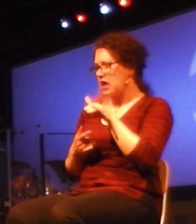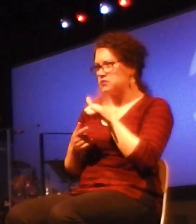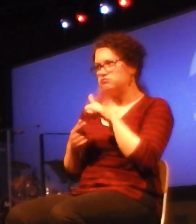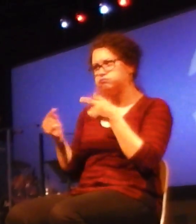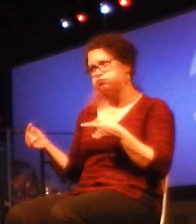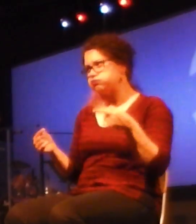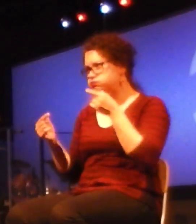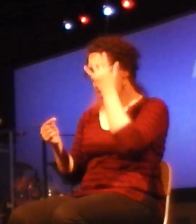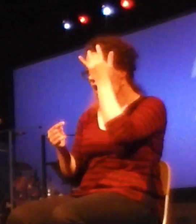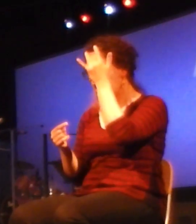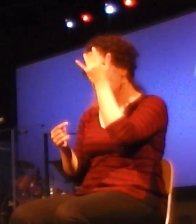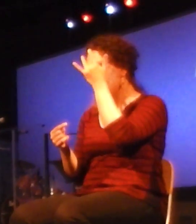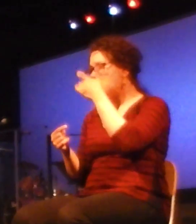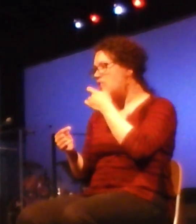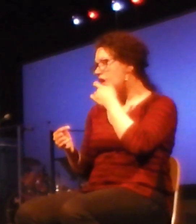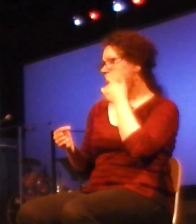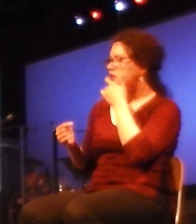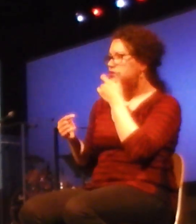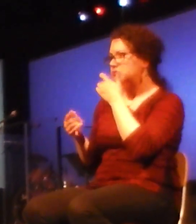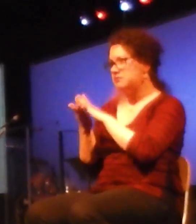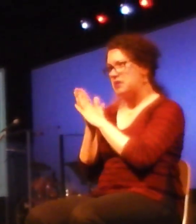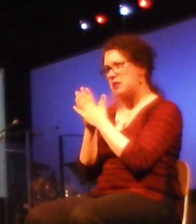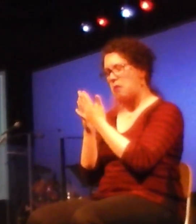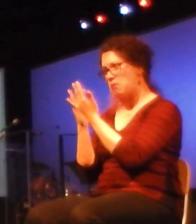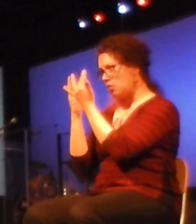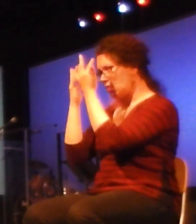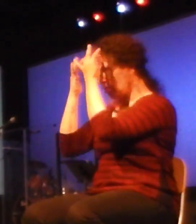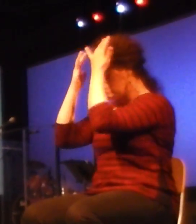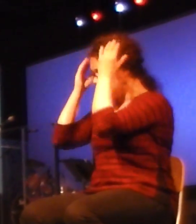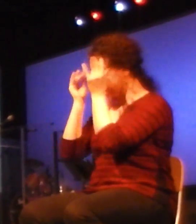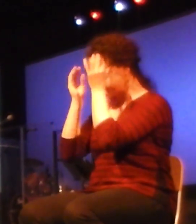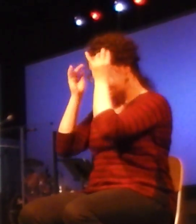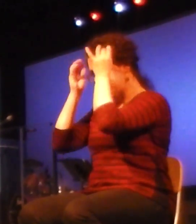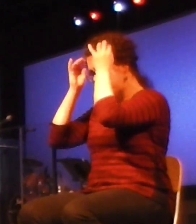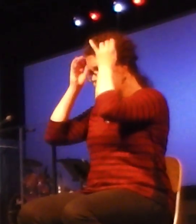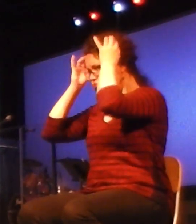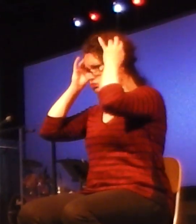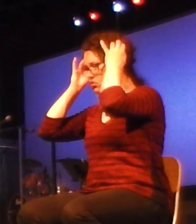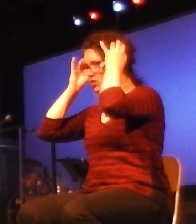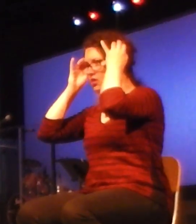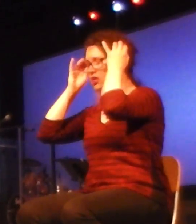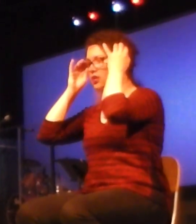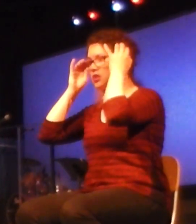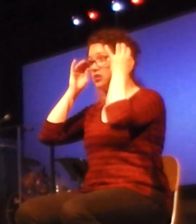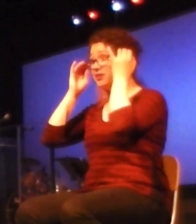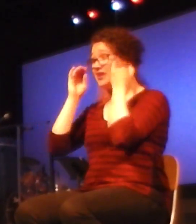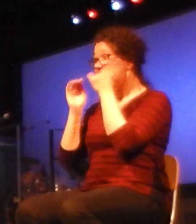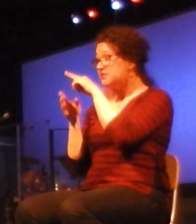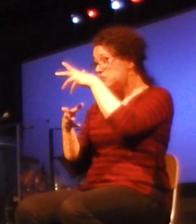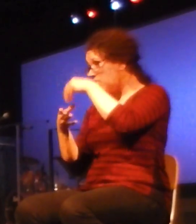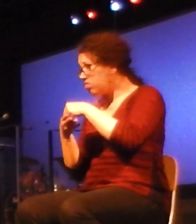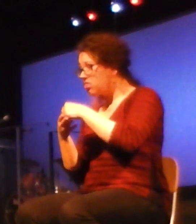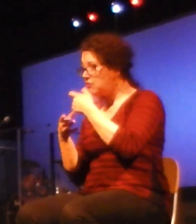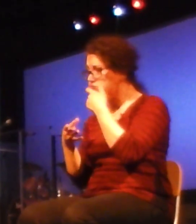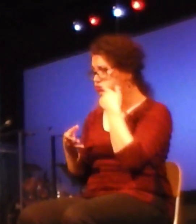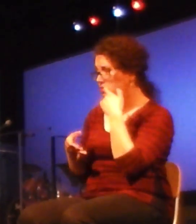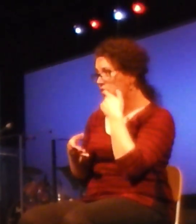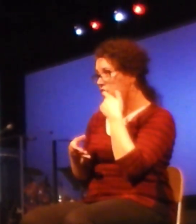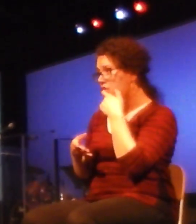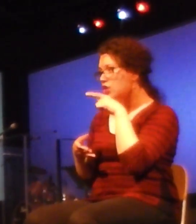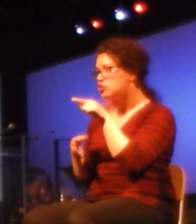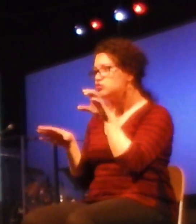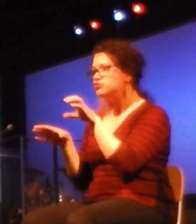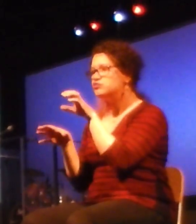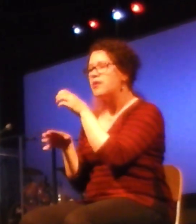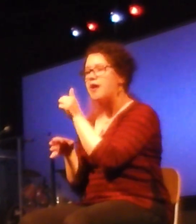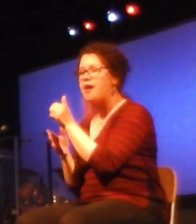So for those of us struggling with an addiction, for those people who have struggled with an addiction, the issue is that you will do anything you can to